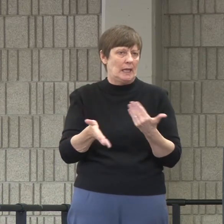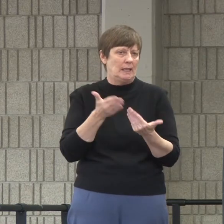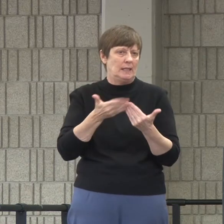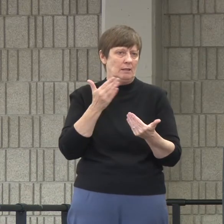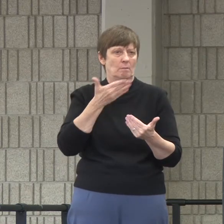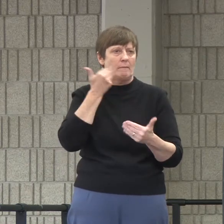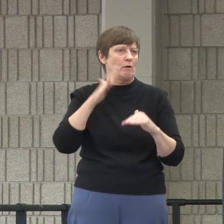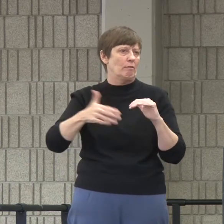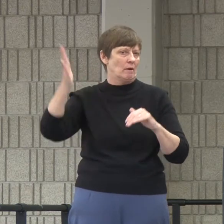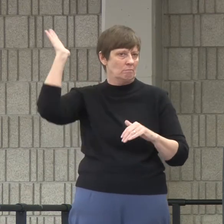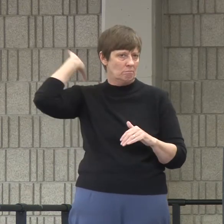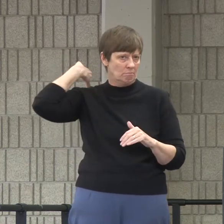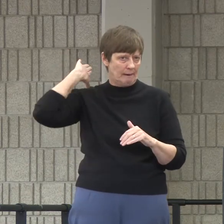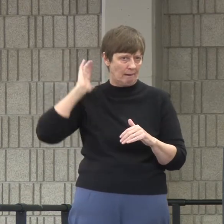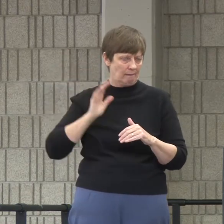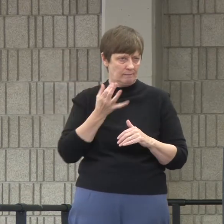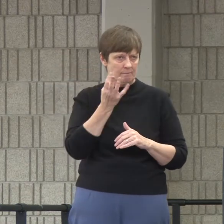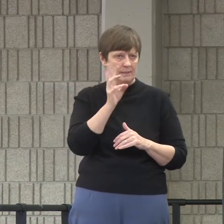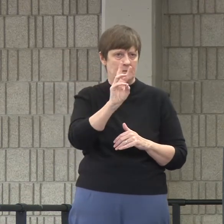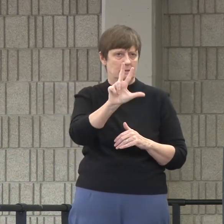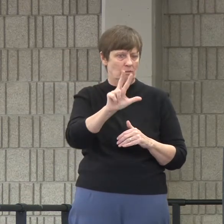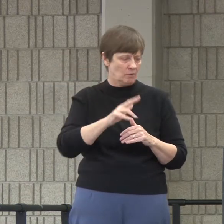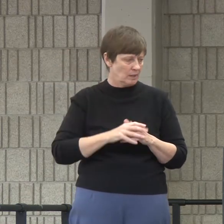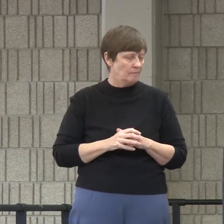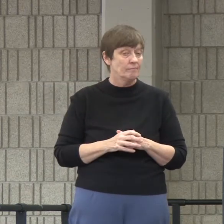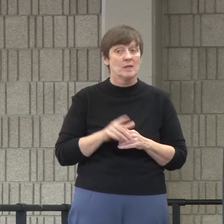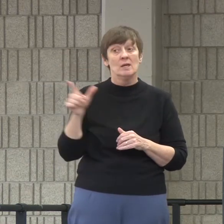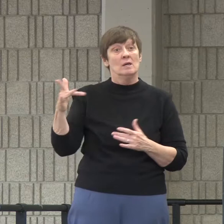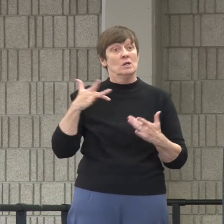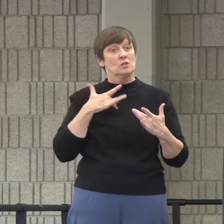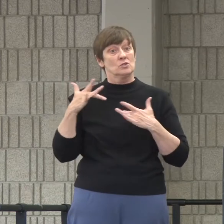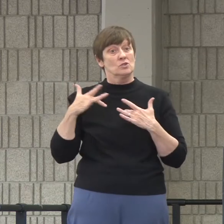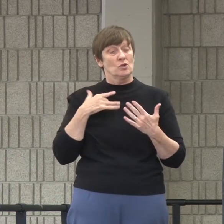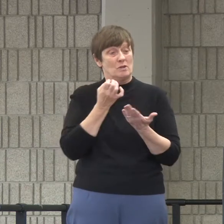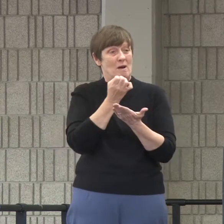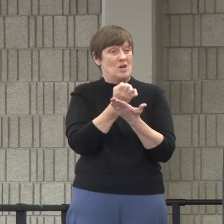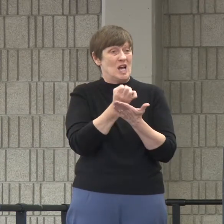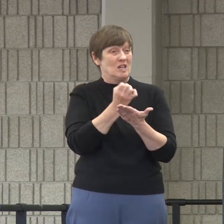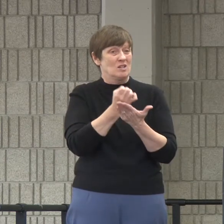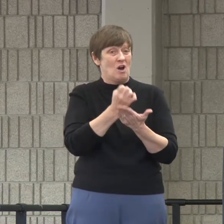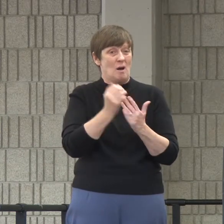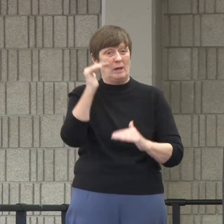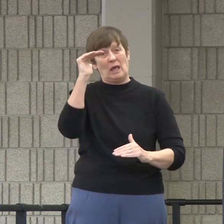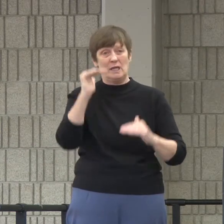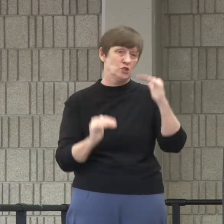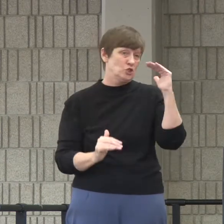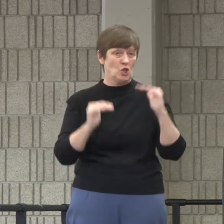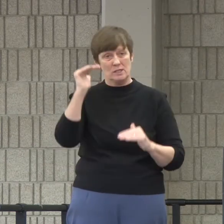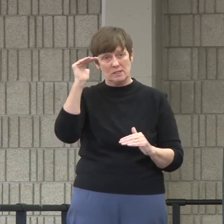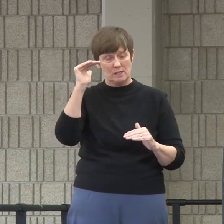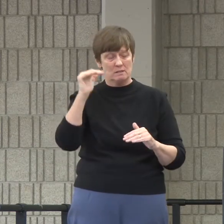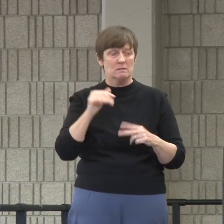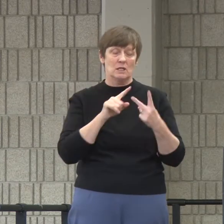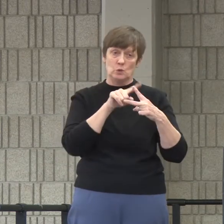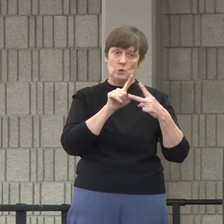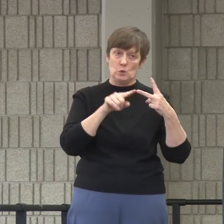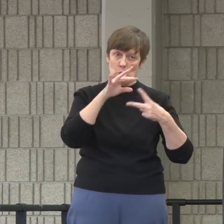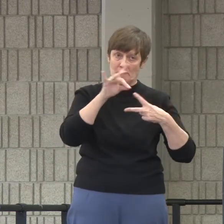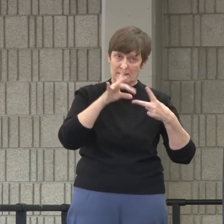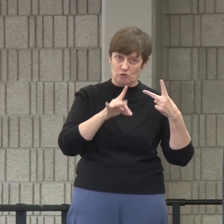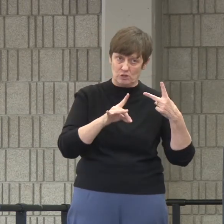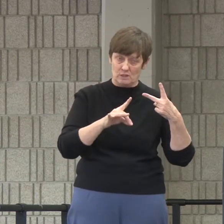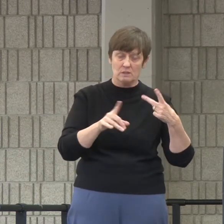easily. He also was very concerned about economic injustice. His message was twofold: to have